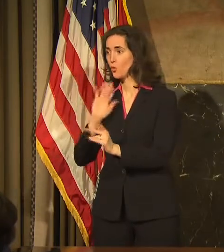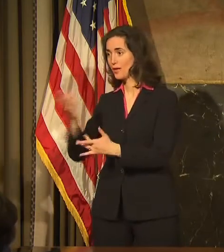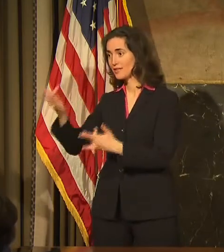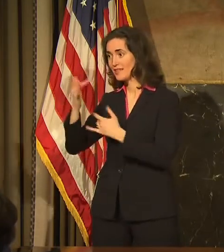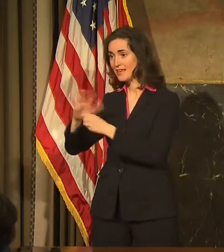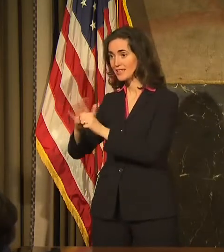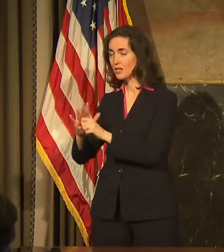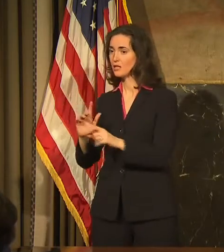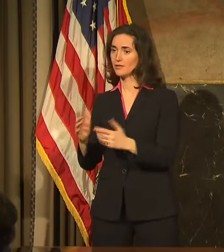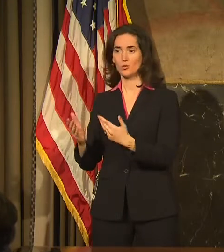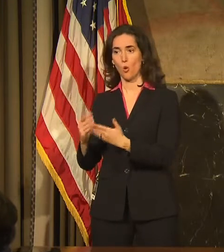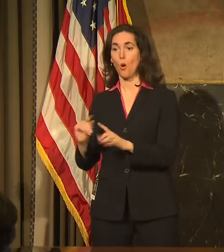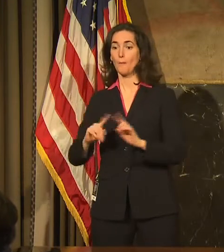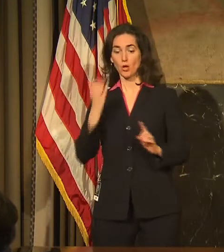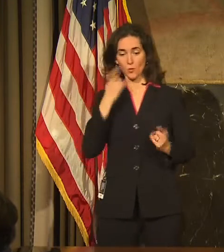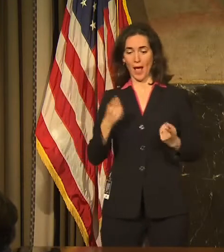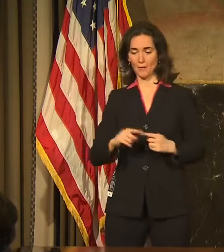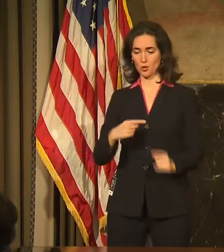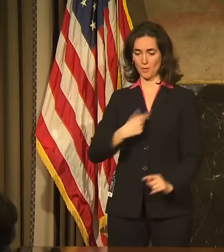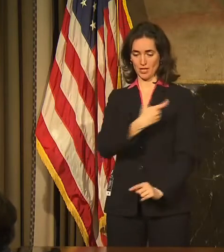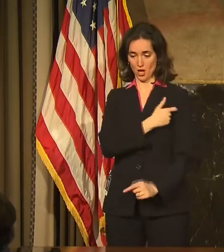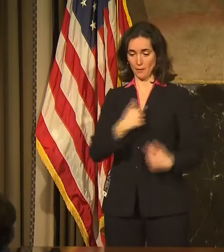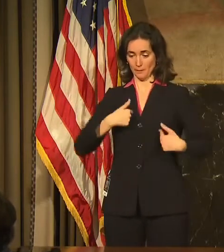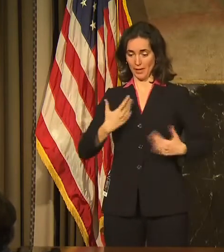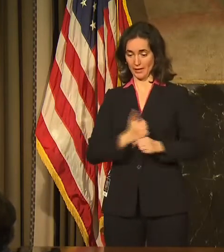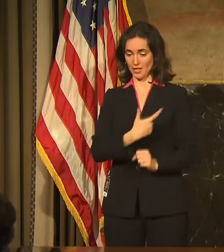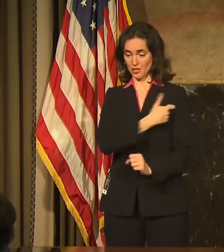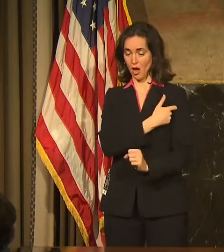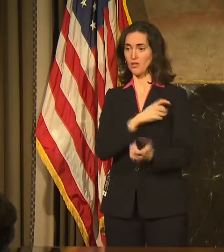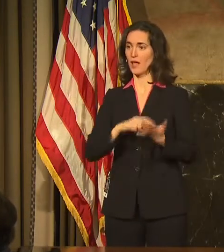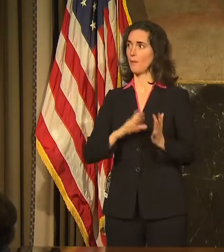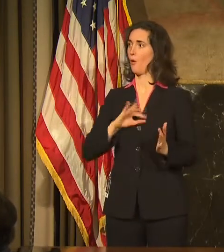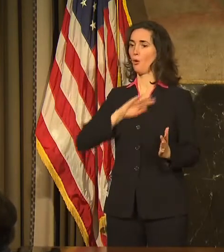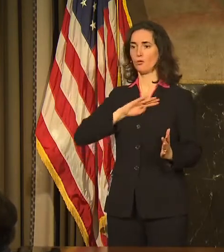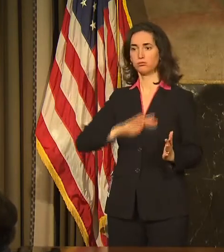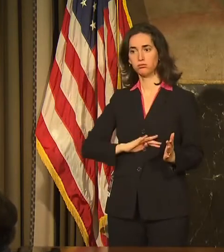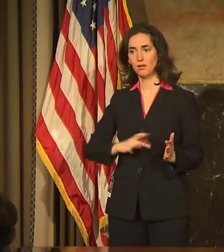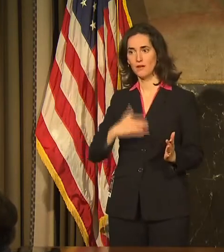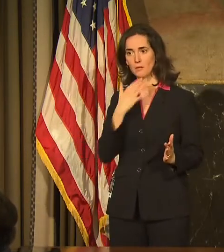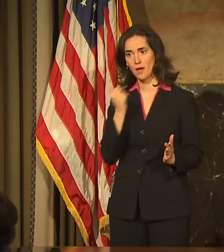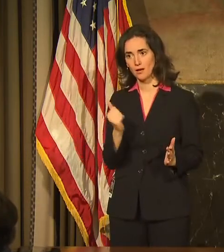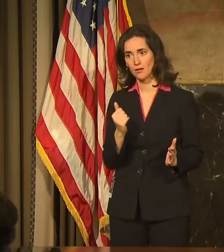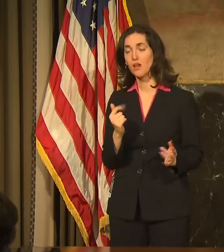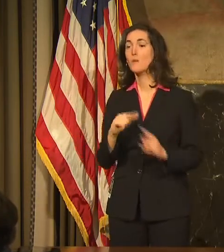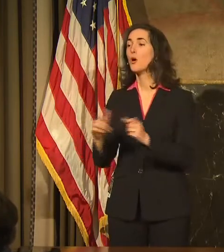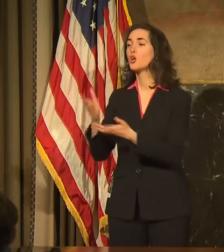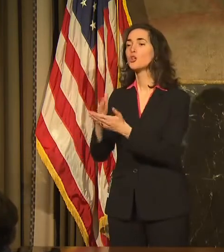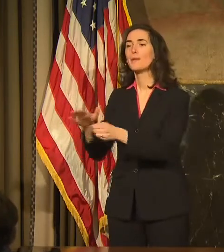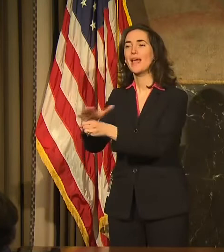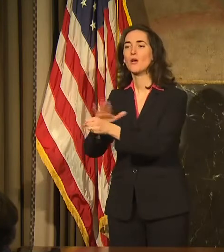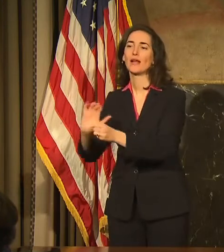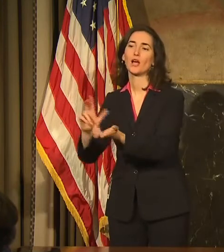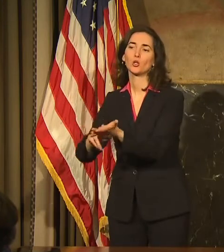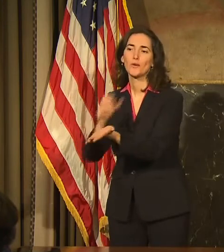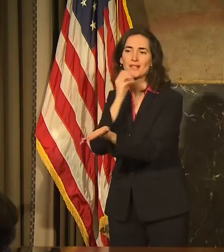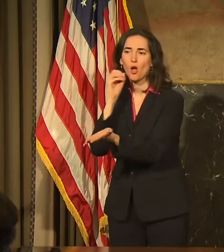awful lot if you're one of those individuals. And I do think in specific risk areas like nursing homes, for